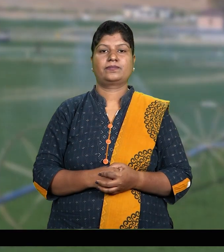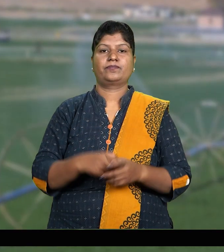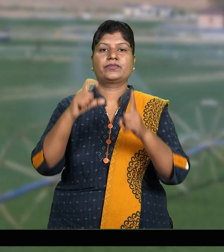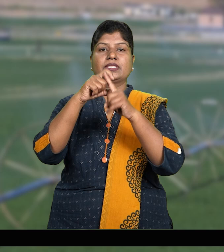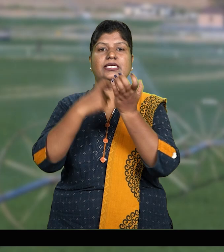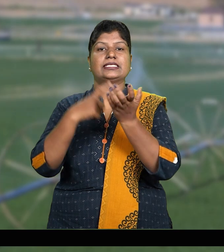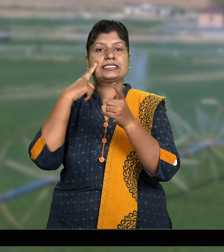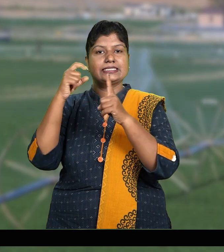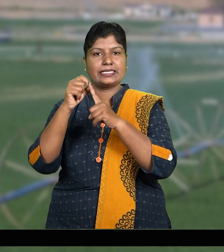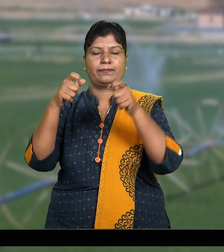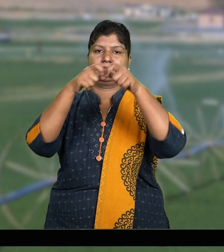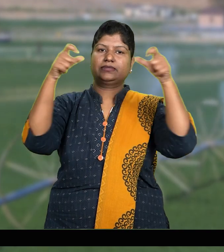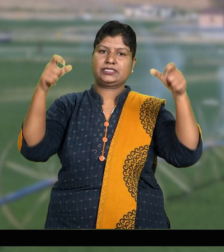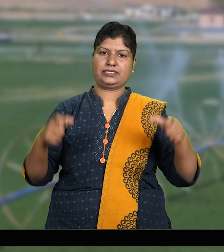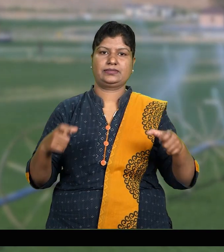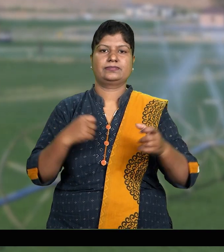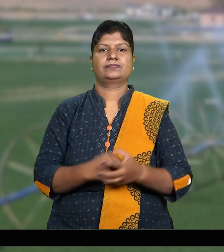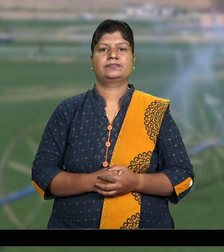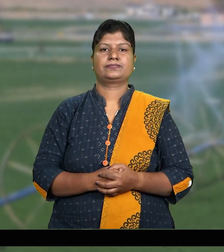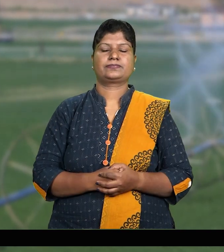drip system.